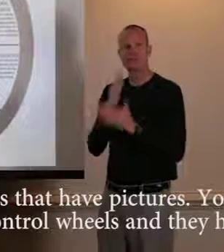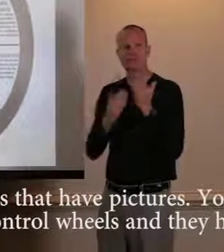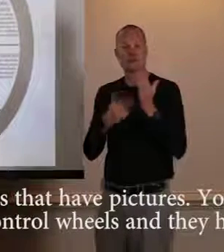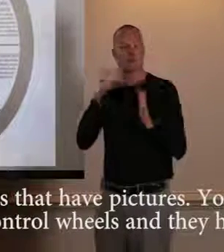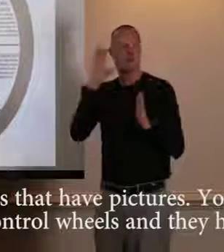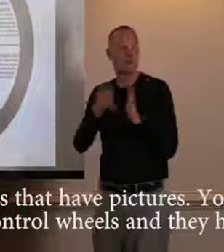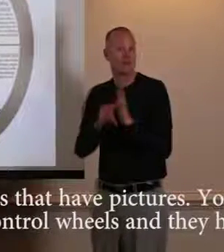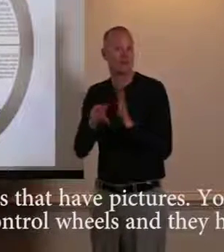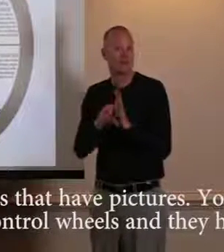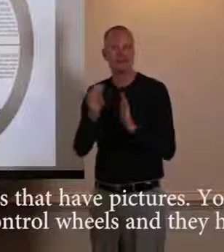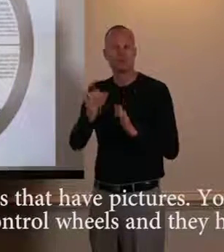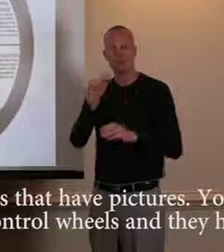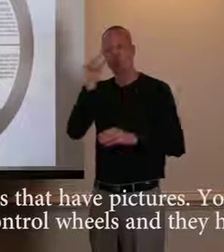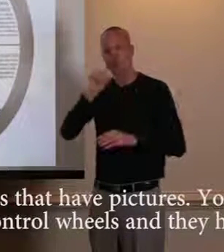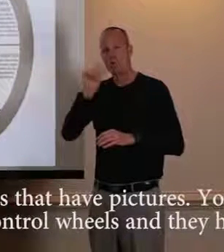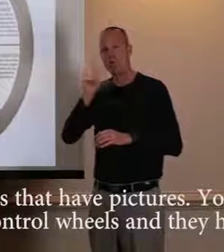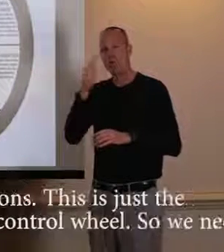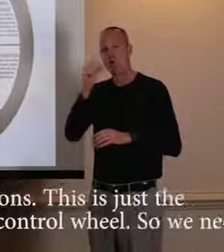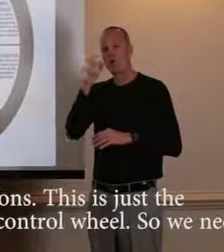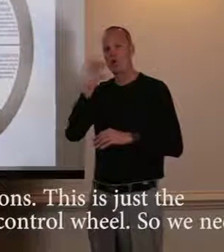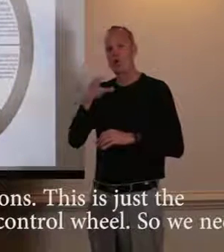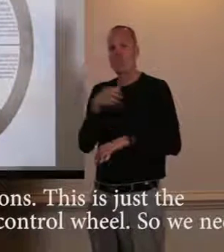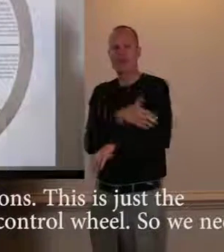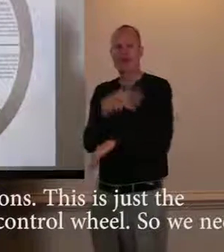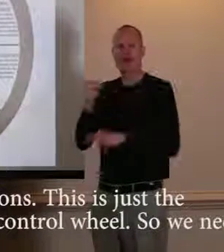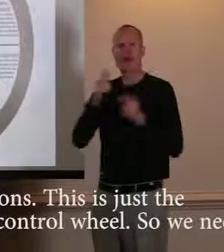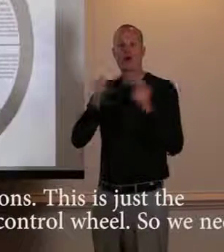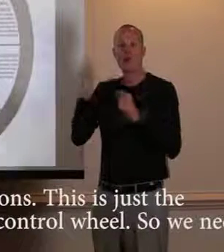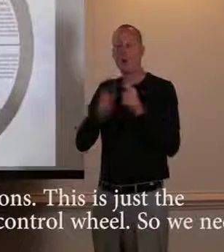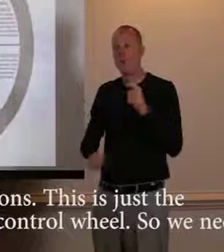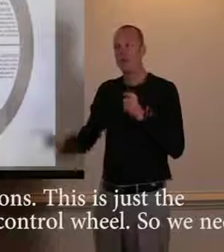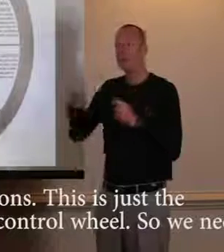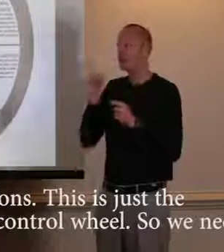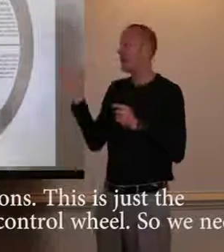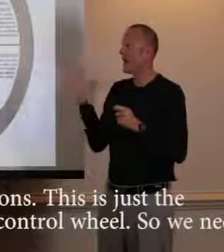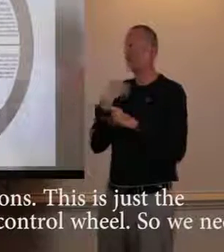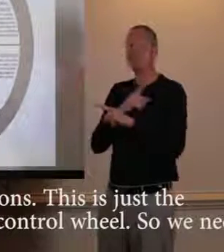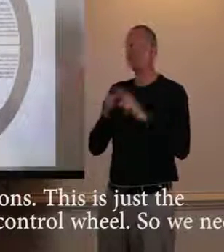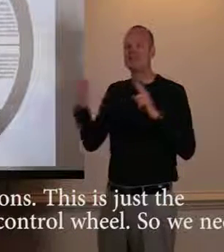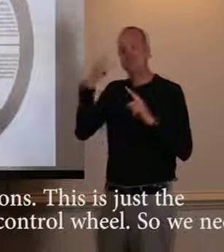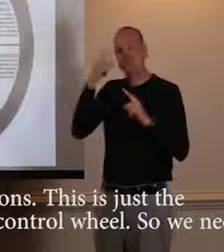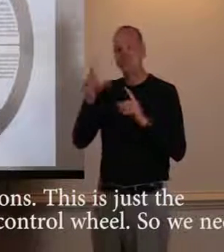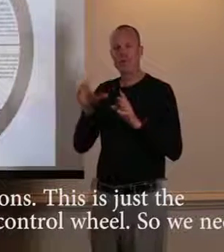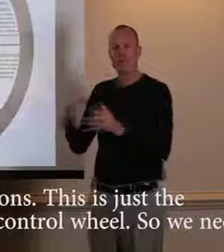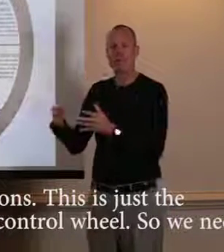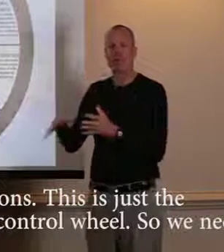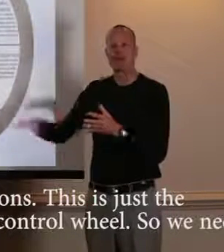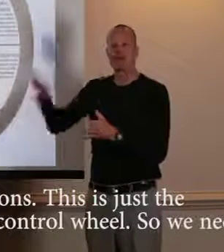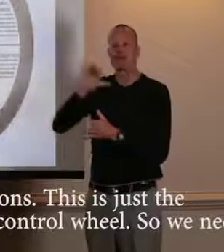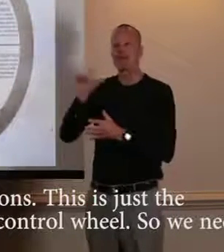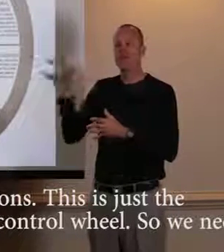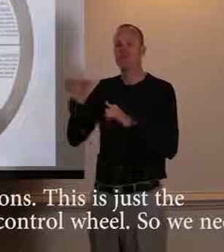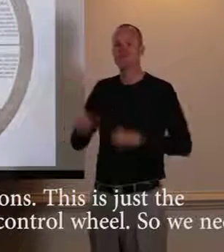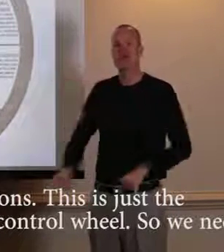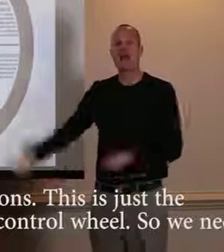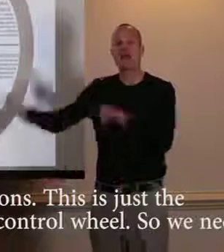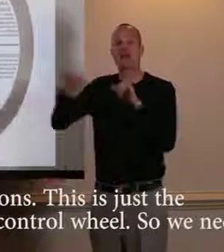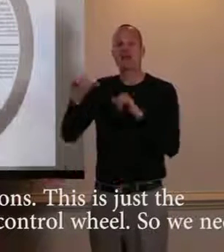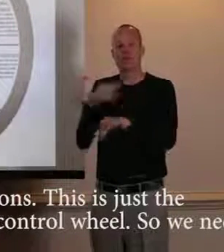Google power and control wheels, and they have ones for all different populations. This is just the standard original power and control wheel.